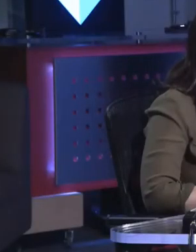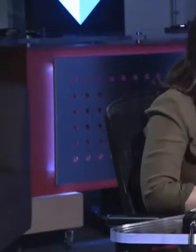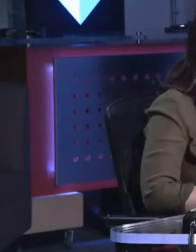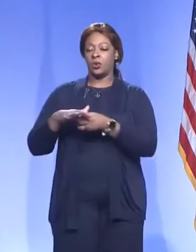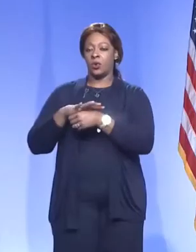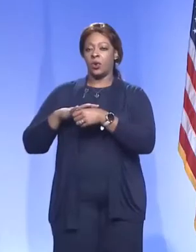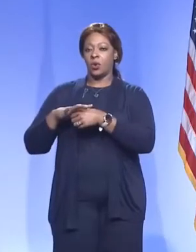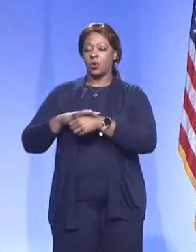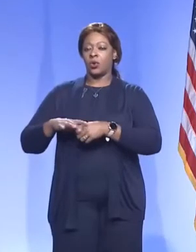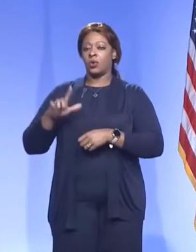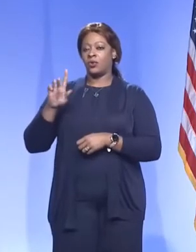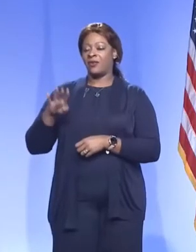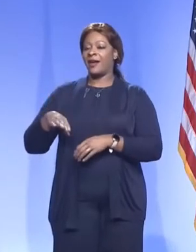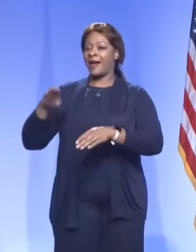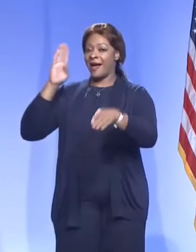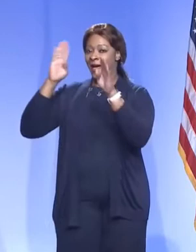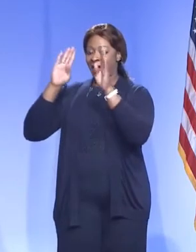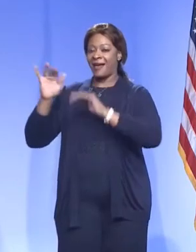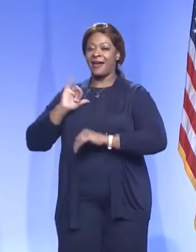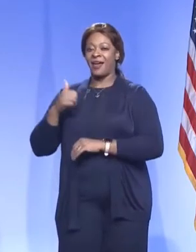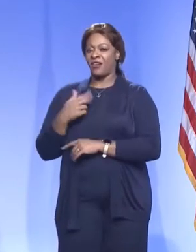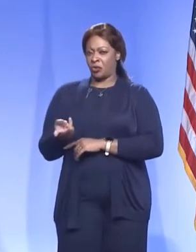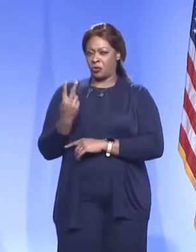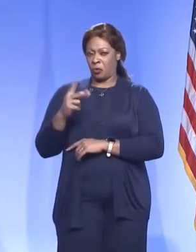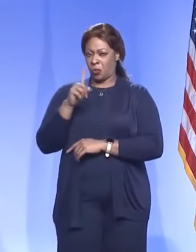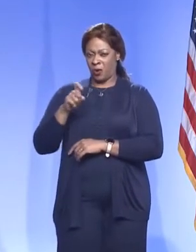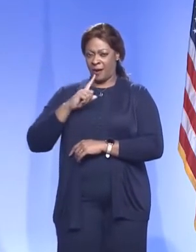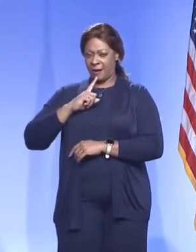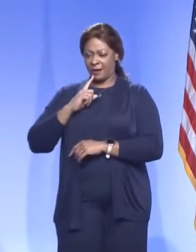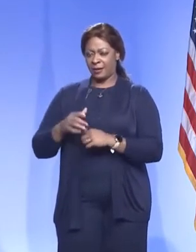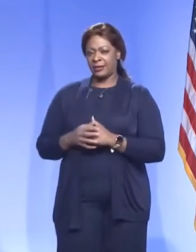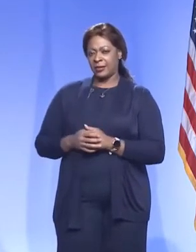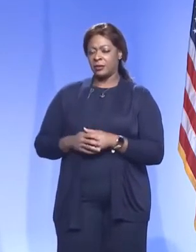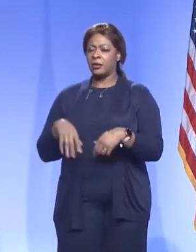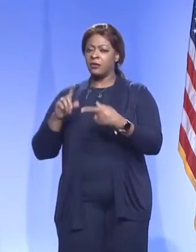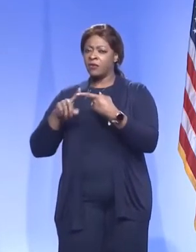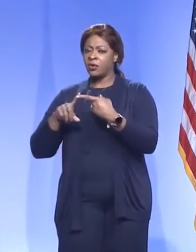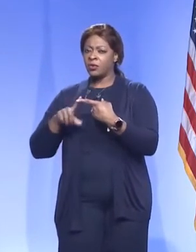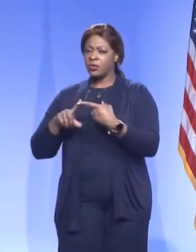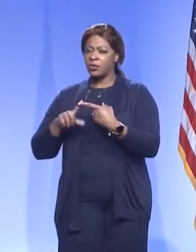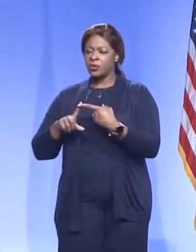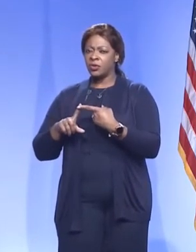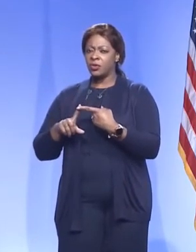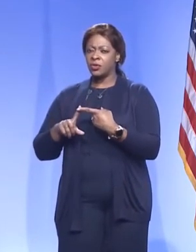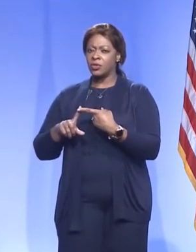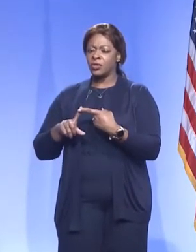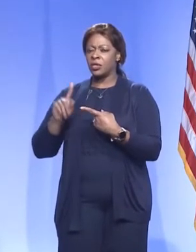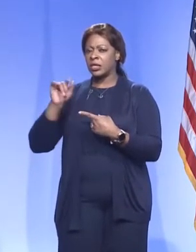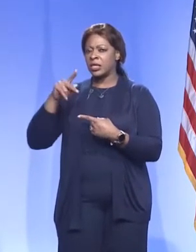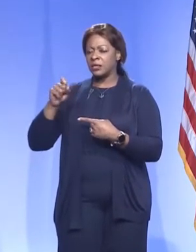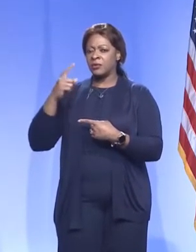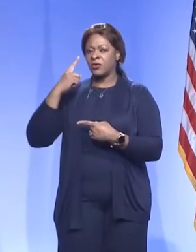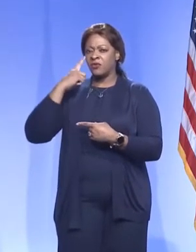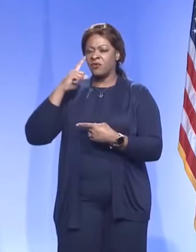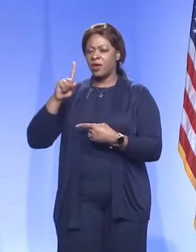participate in. Jane, did you have a follow-up?